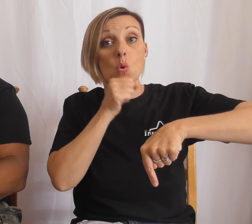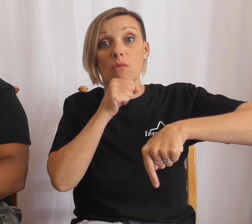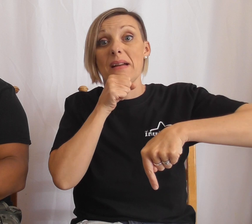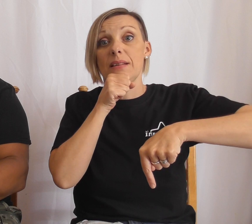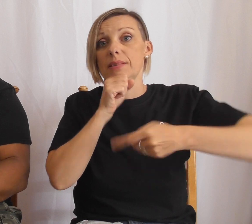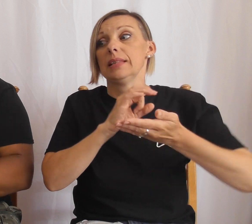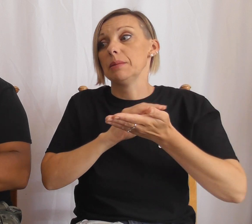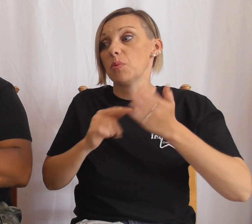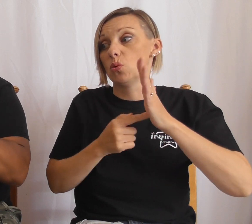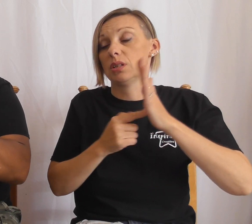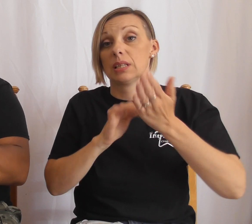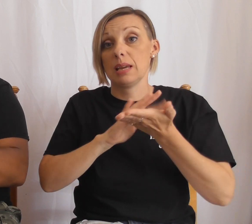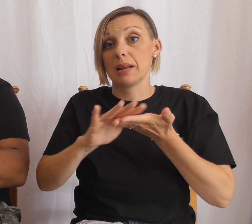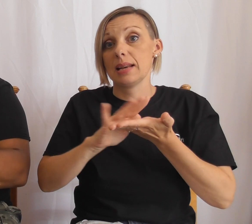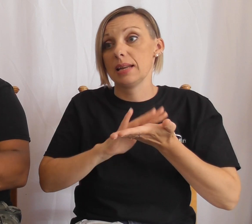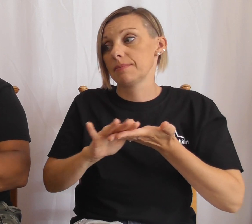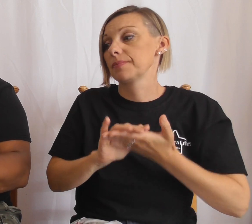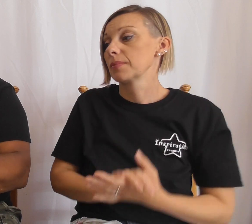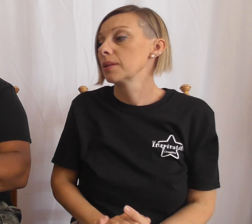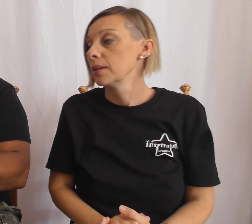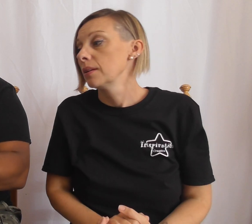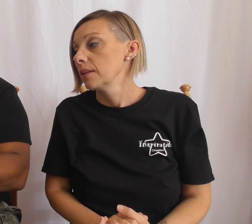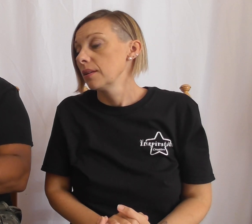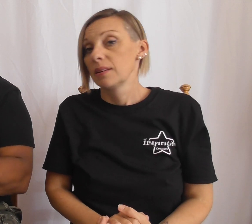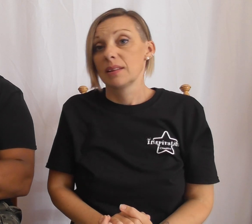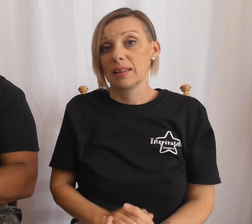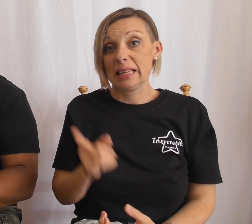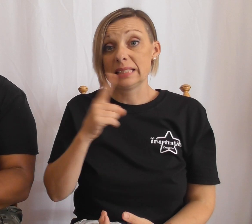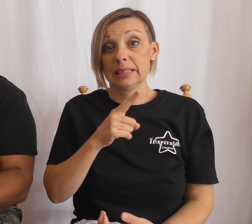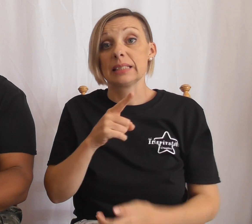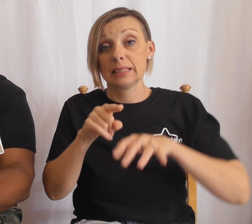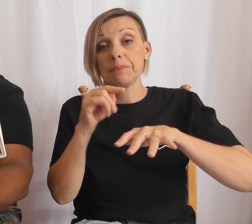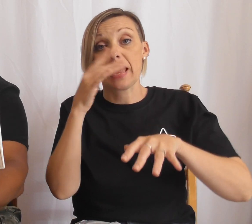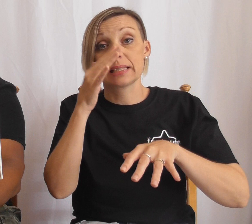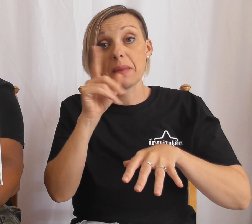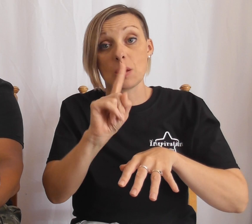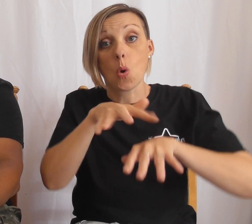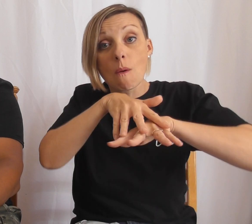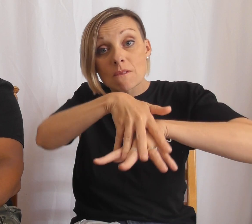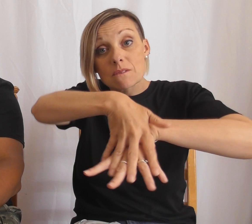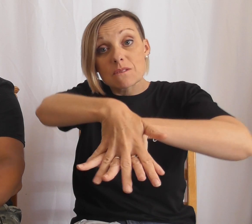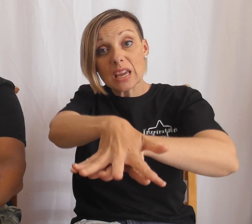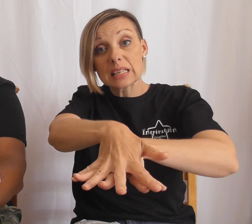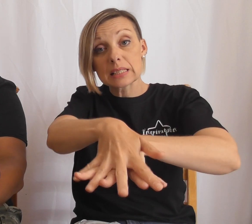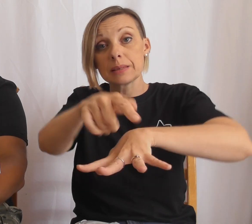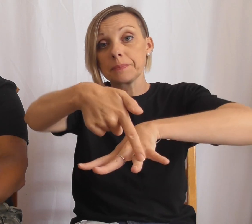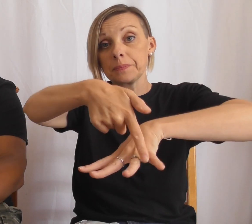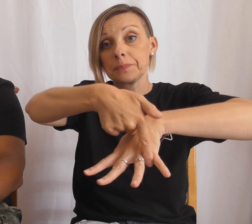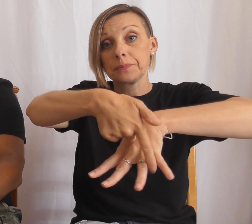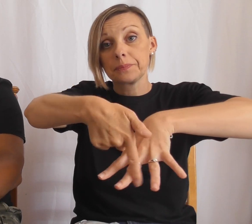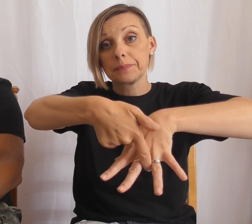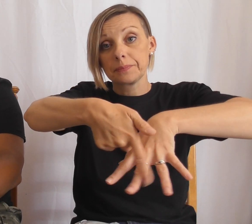lady or a man, it's important. And another important thing, things that get very smelly, the feet. In between